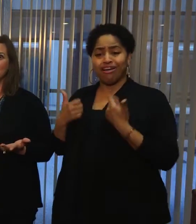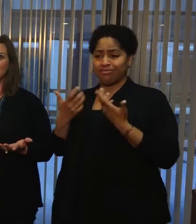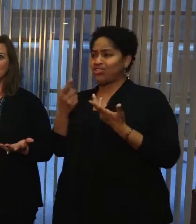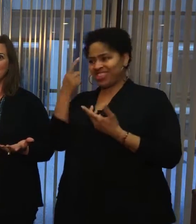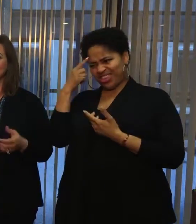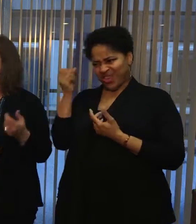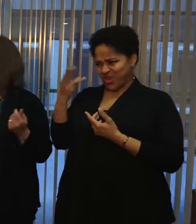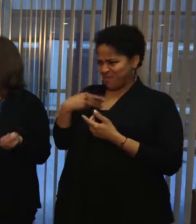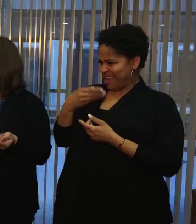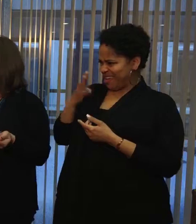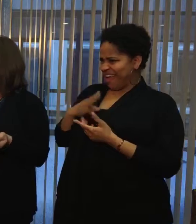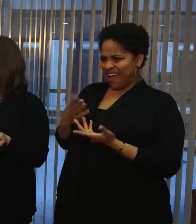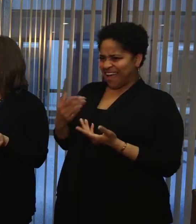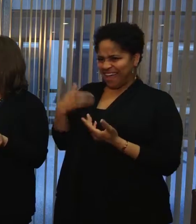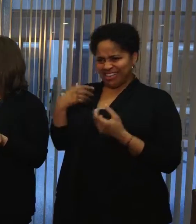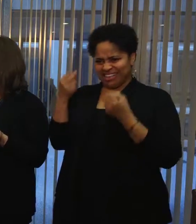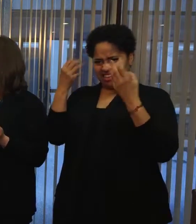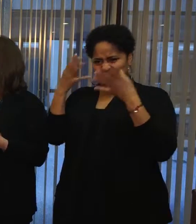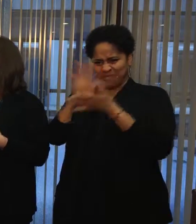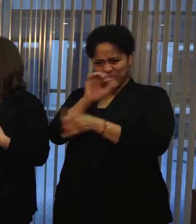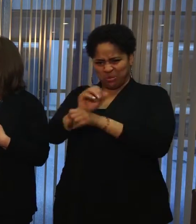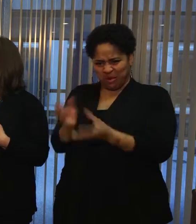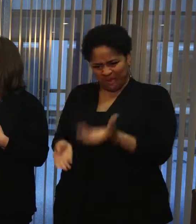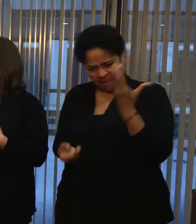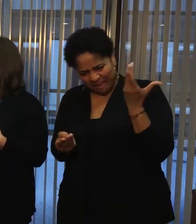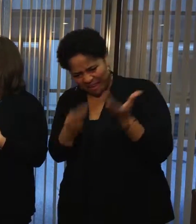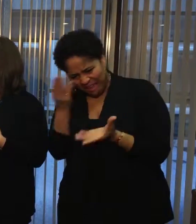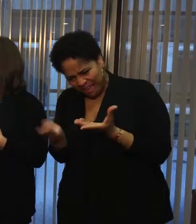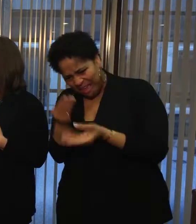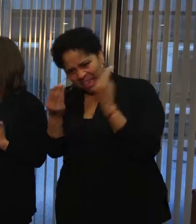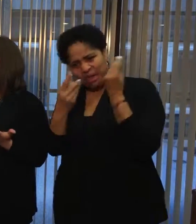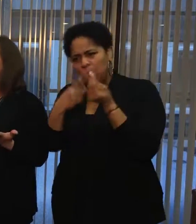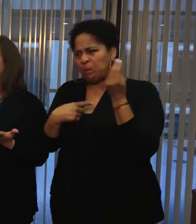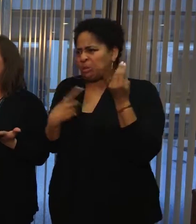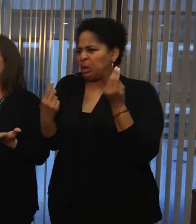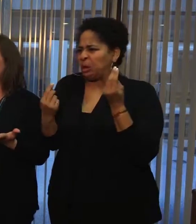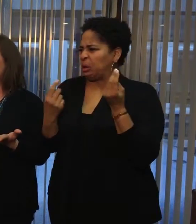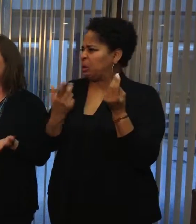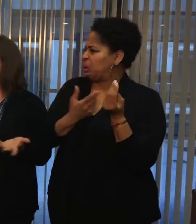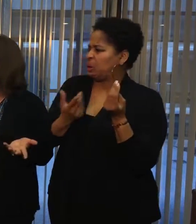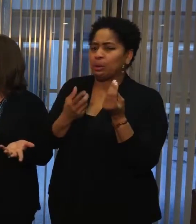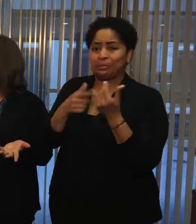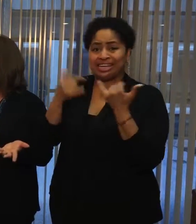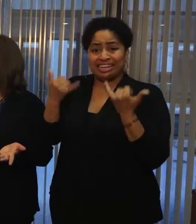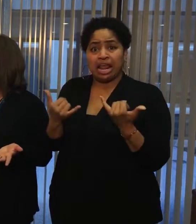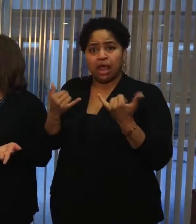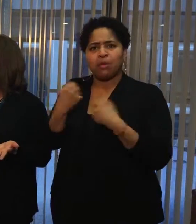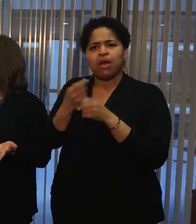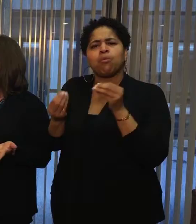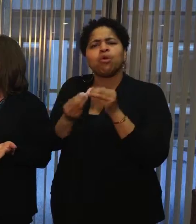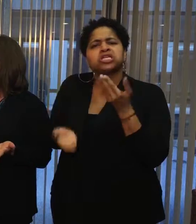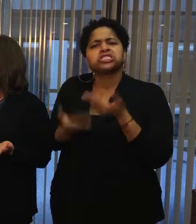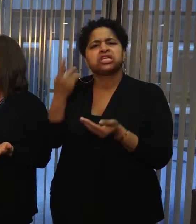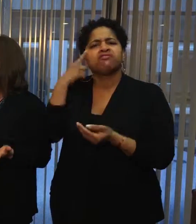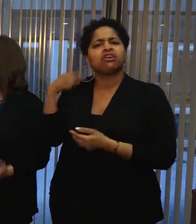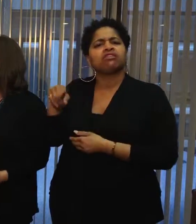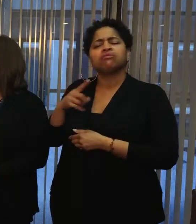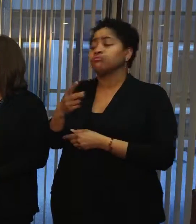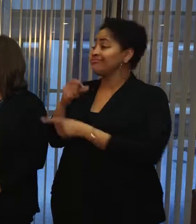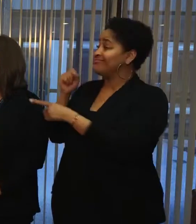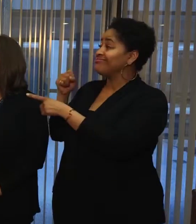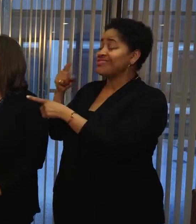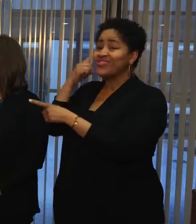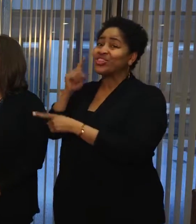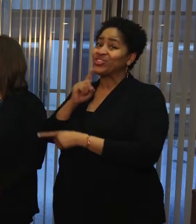that you're thinking, oh my gosh, I got all this paperwork, I have all these things to do for my loved one. But now we're kind of making it a little bit easier for them. Yeah,